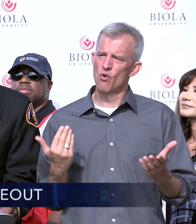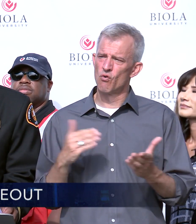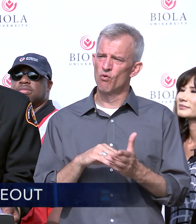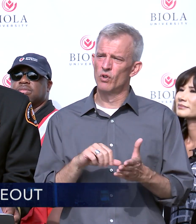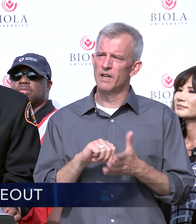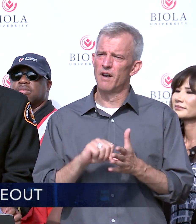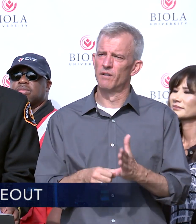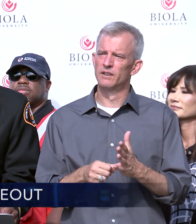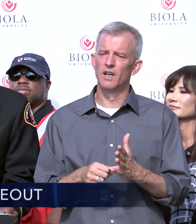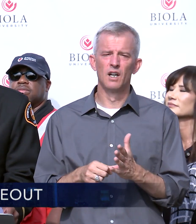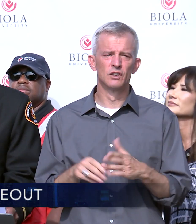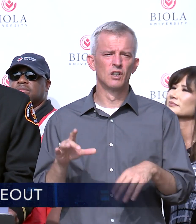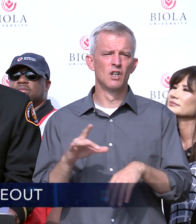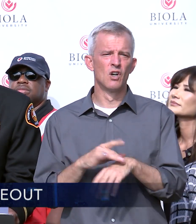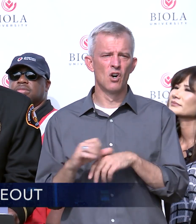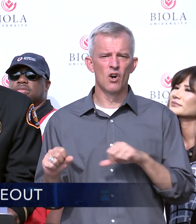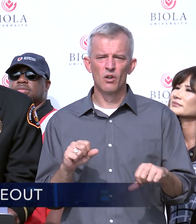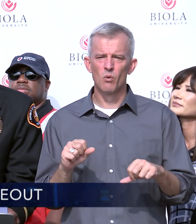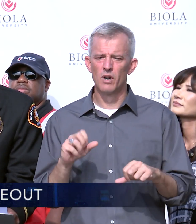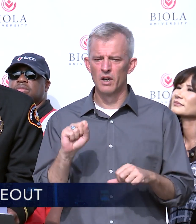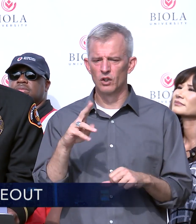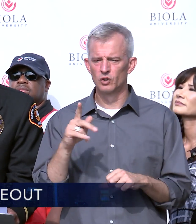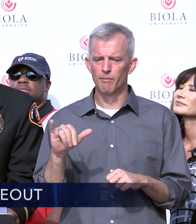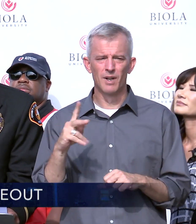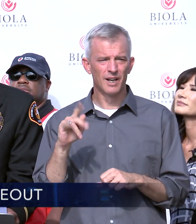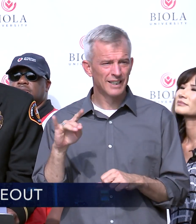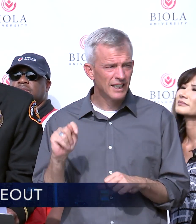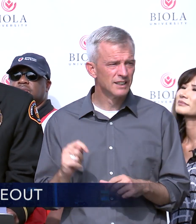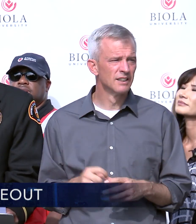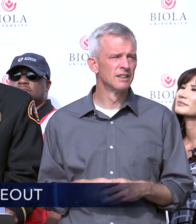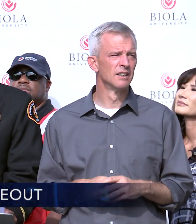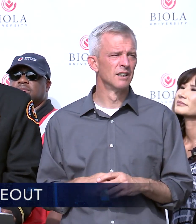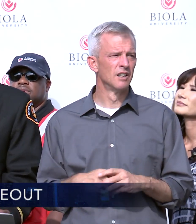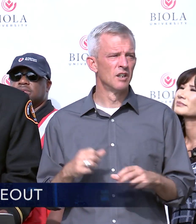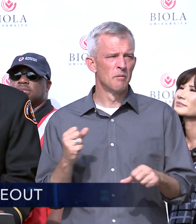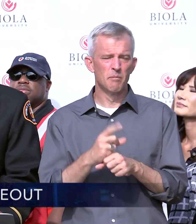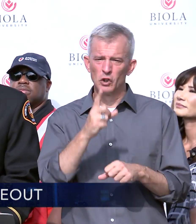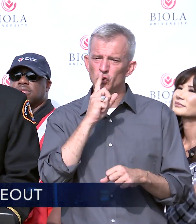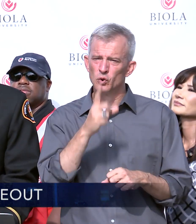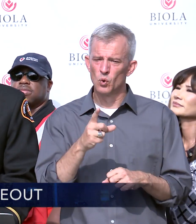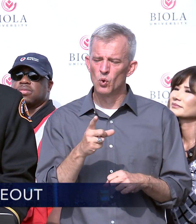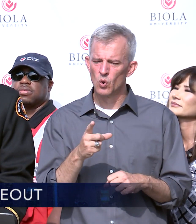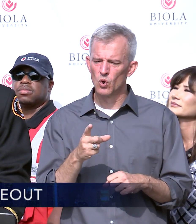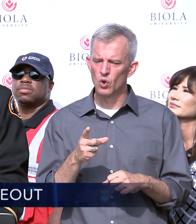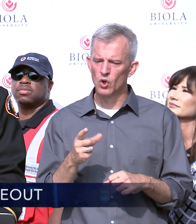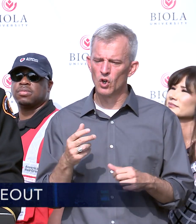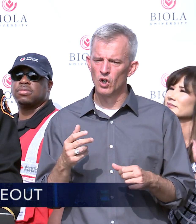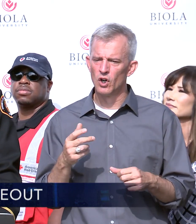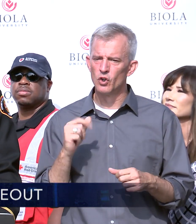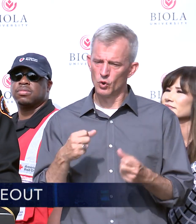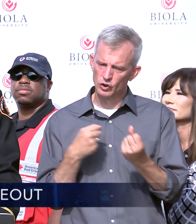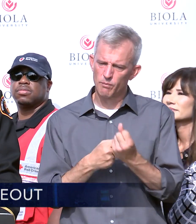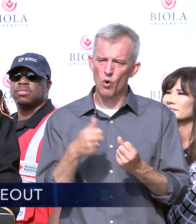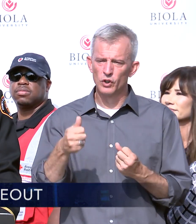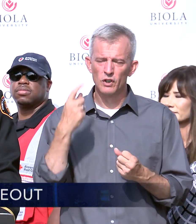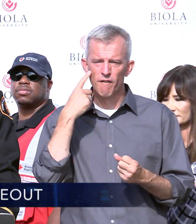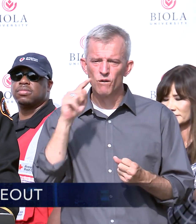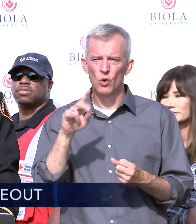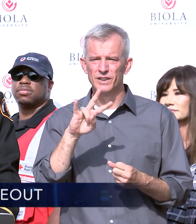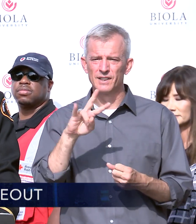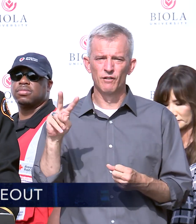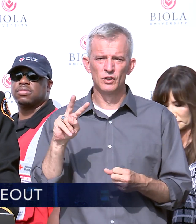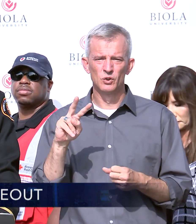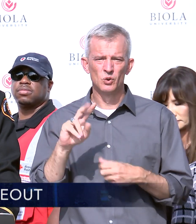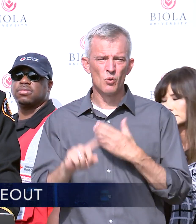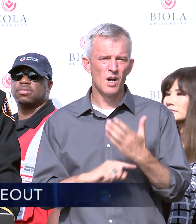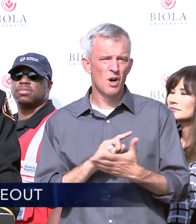your earthquake supply kit being sufficient for at least 72 hours, if not more, in relation